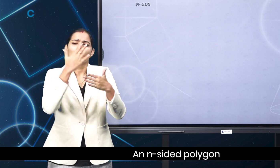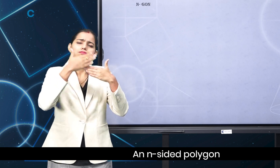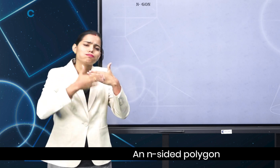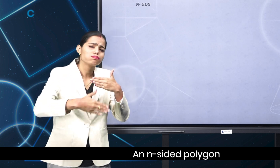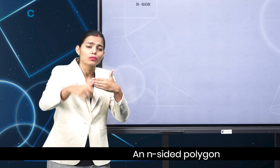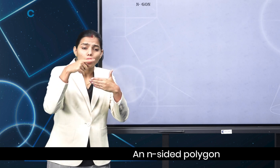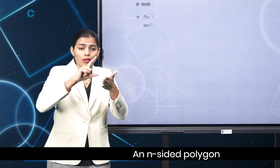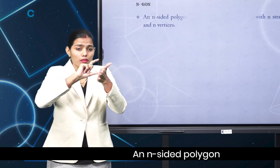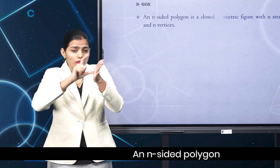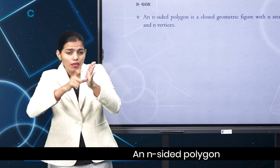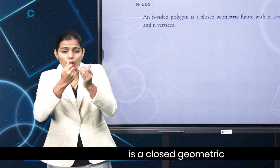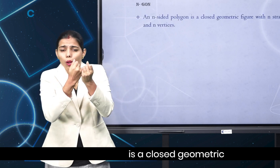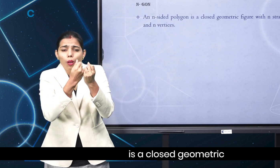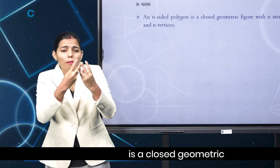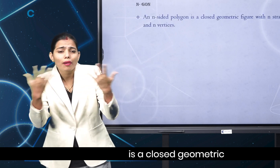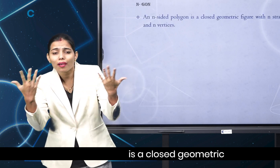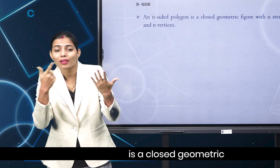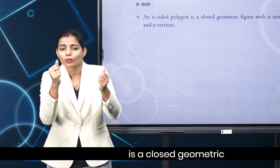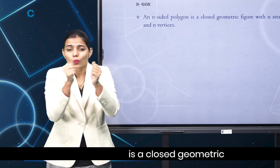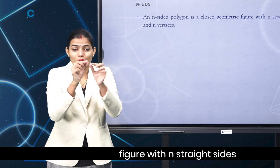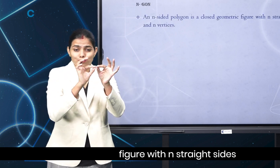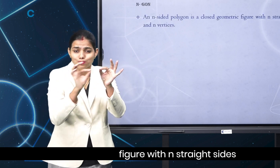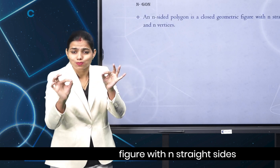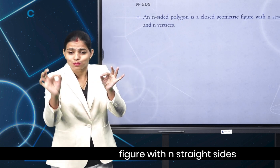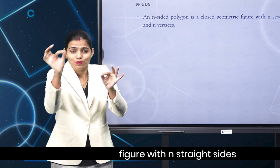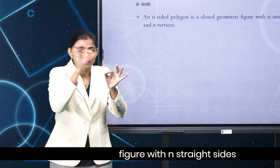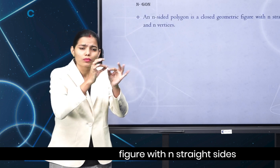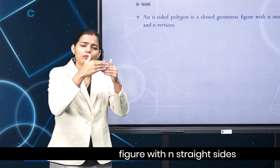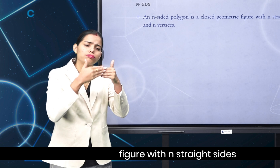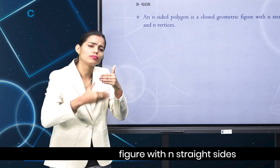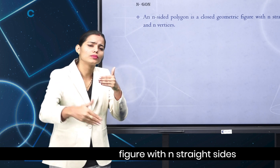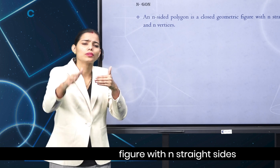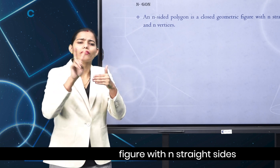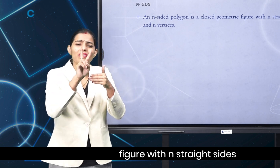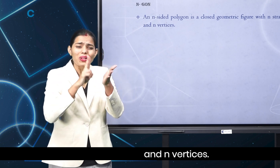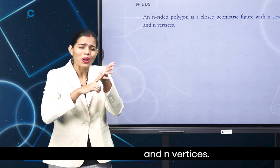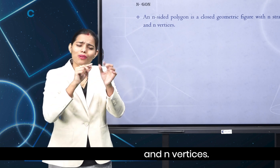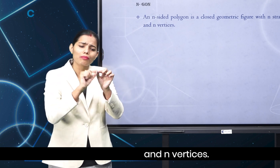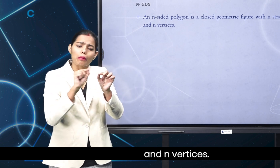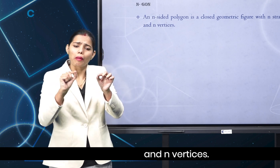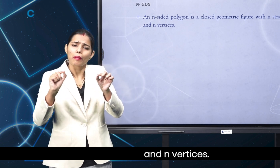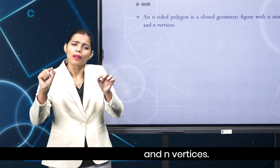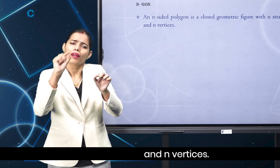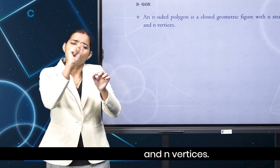An n-sided polygon is a closed geometric figure with n straight sides and n vertices.